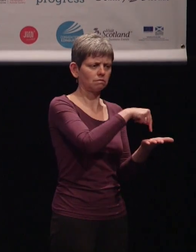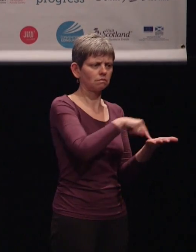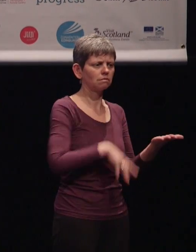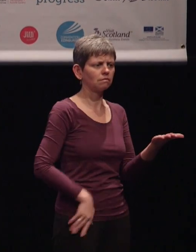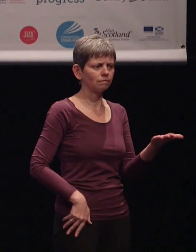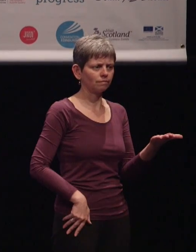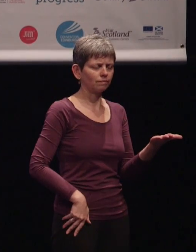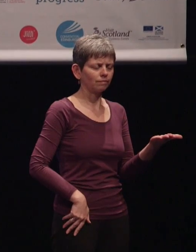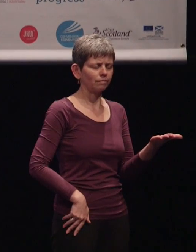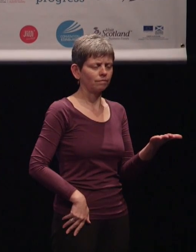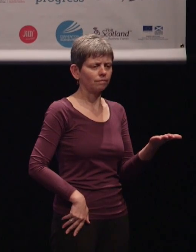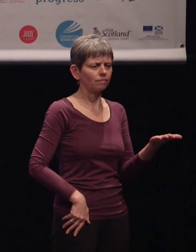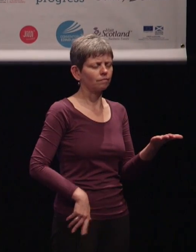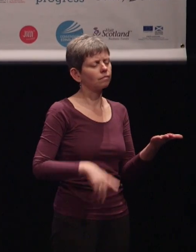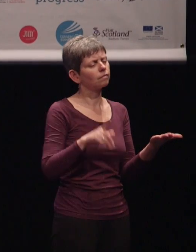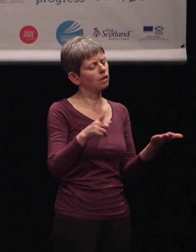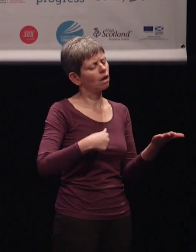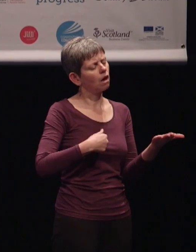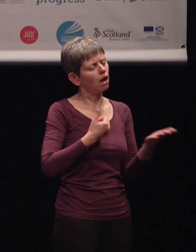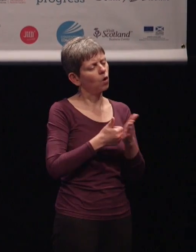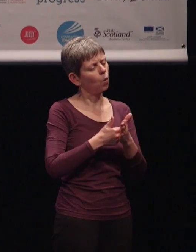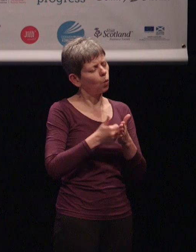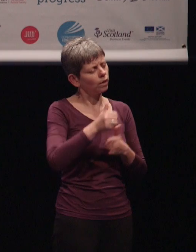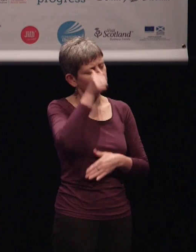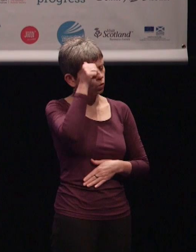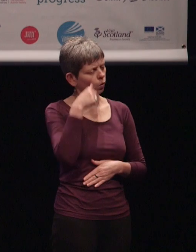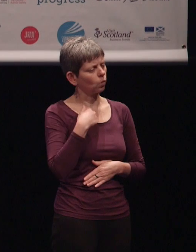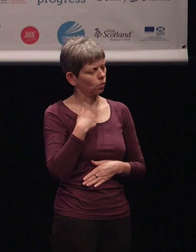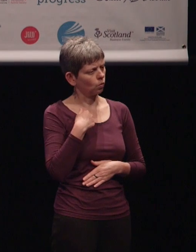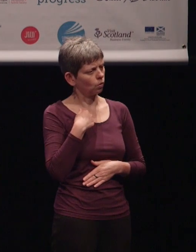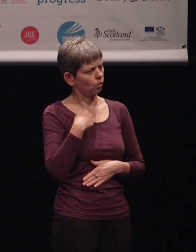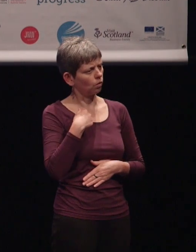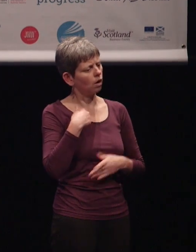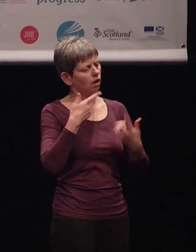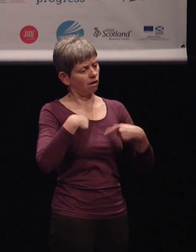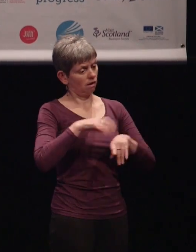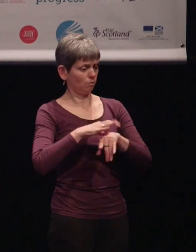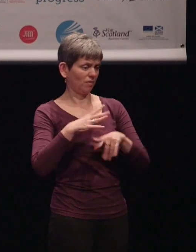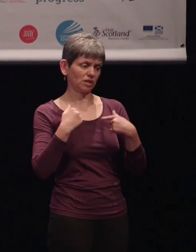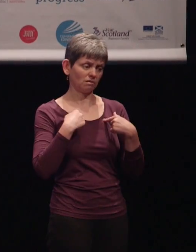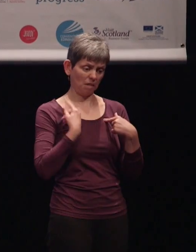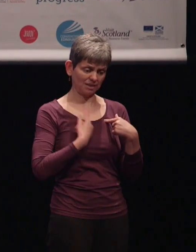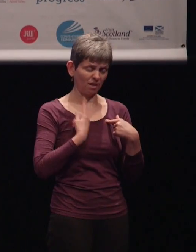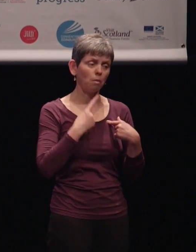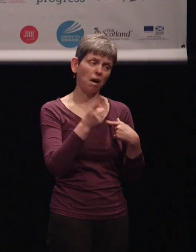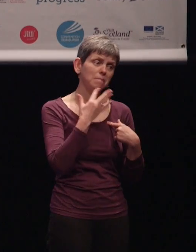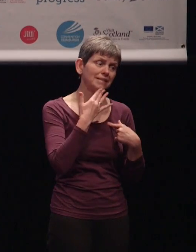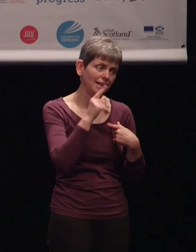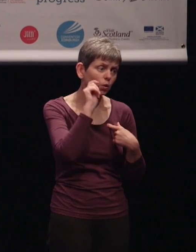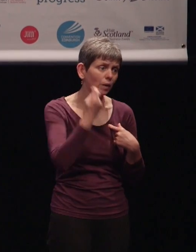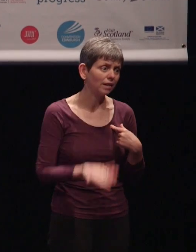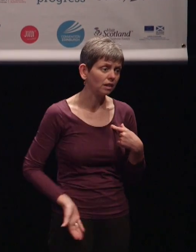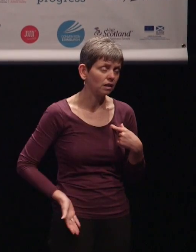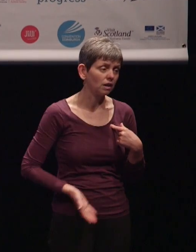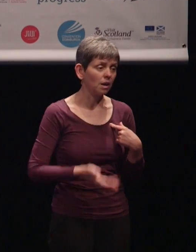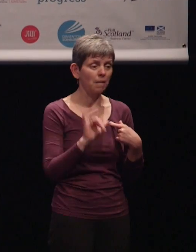Since I always know that as a professional, I will make mistakes. I will sometimes even